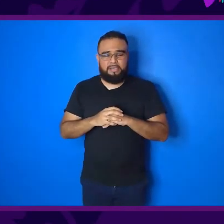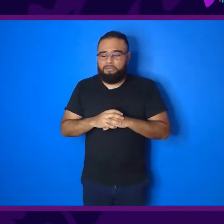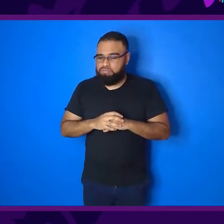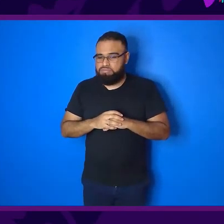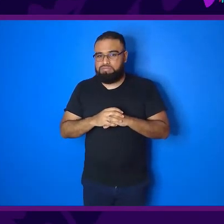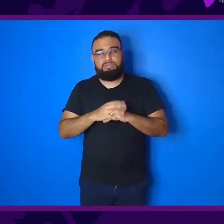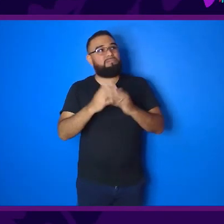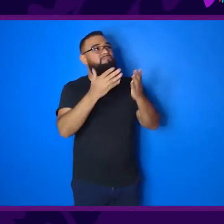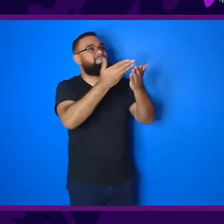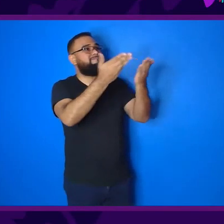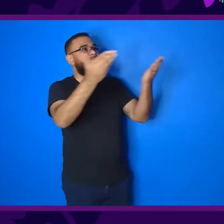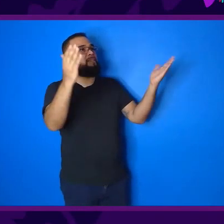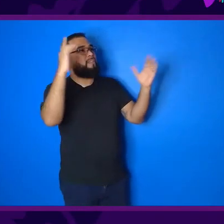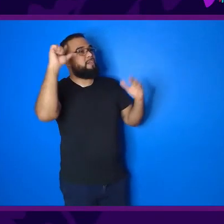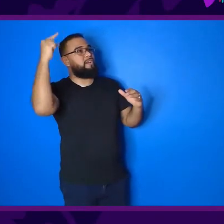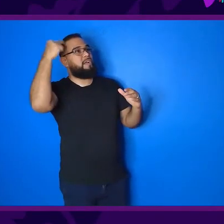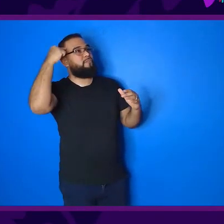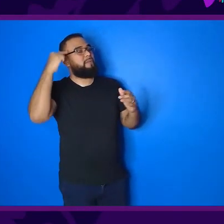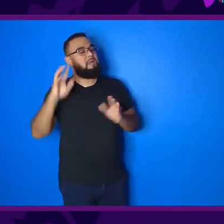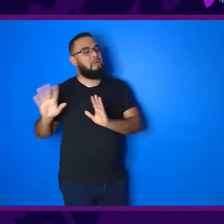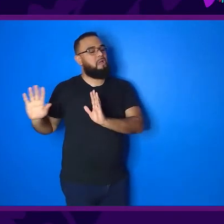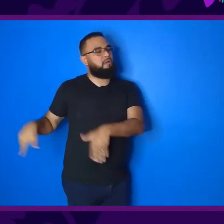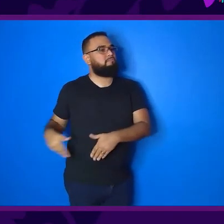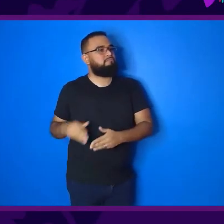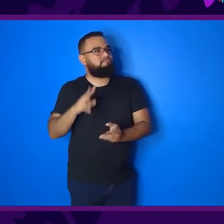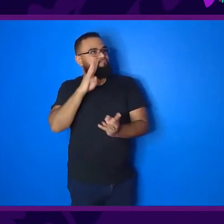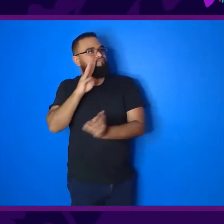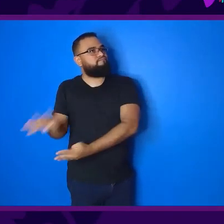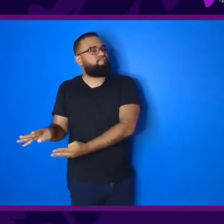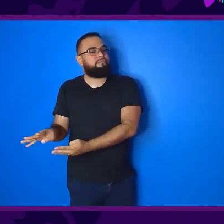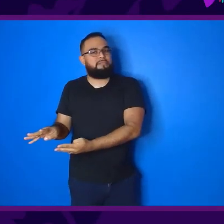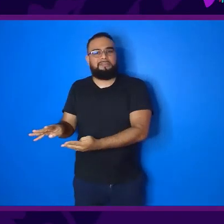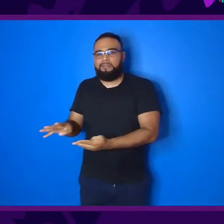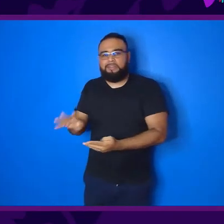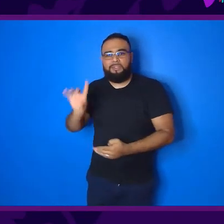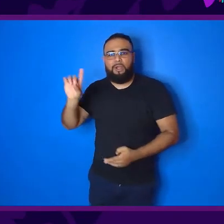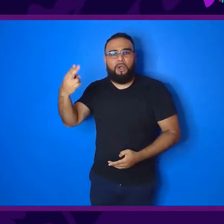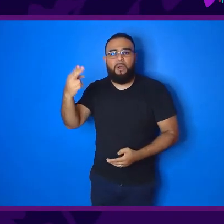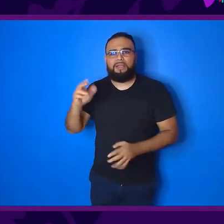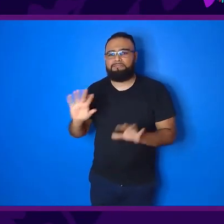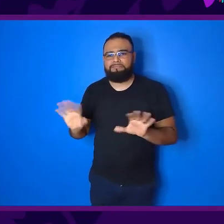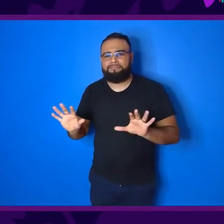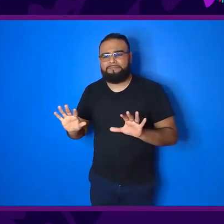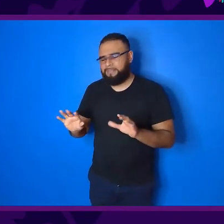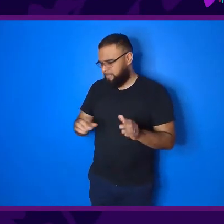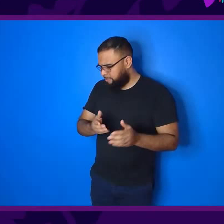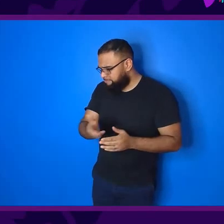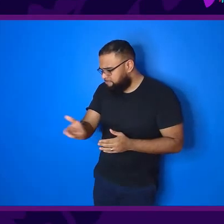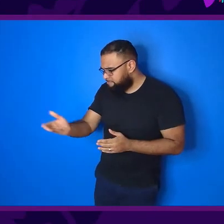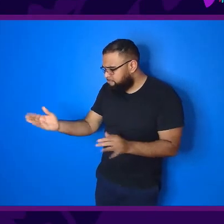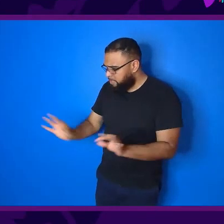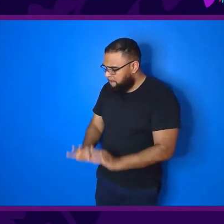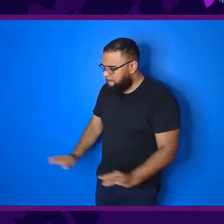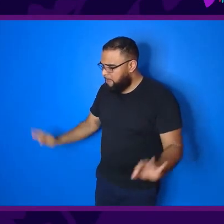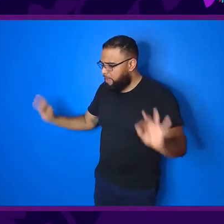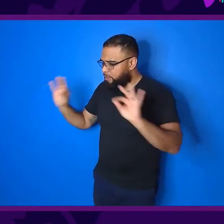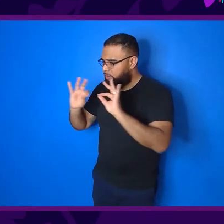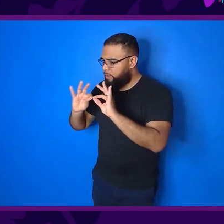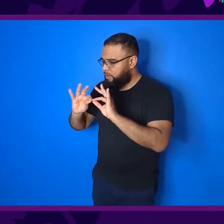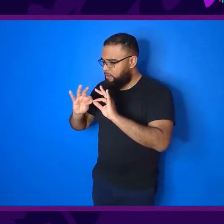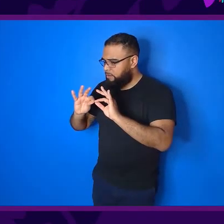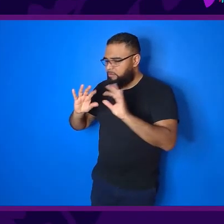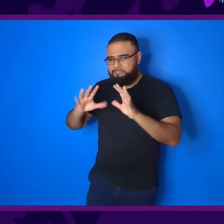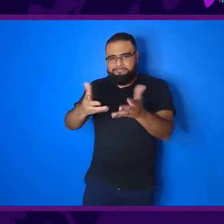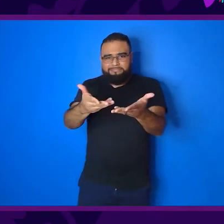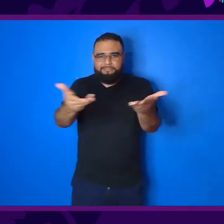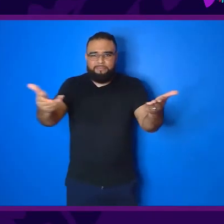governments. Thank you for just saying, hey, you know what? Those people matter. We as the people matter. Thank